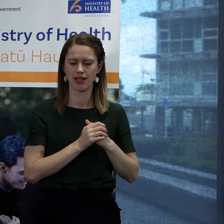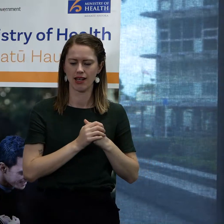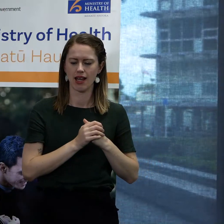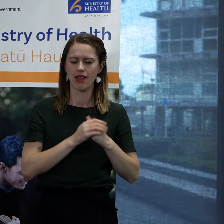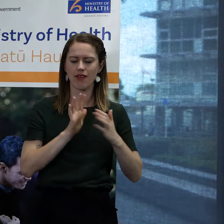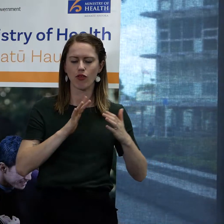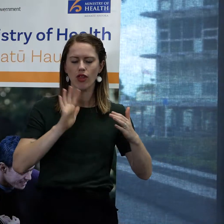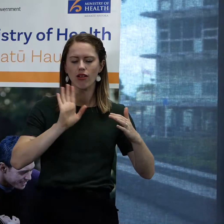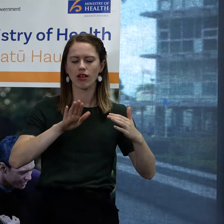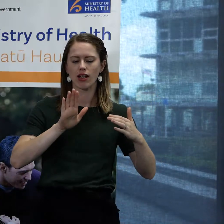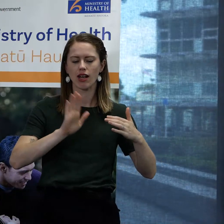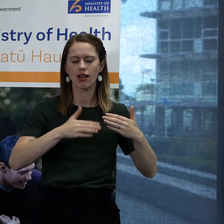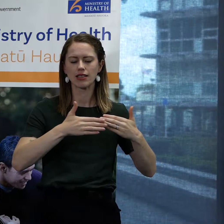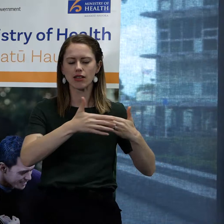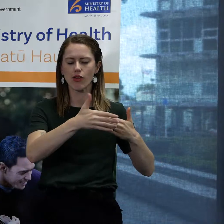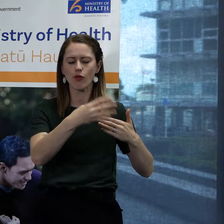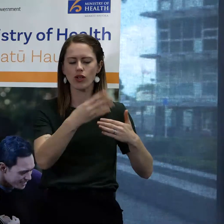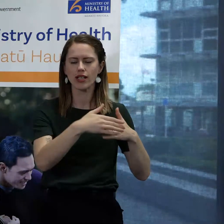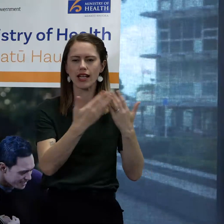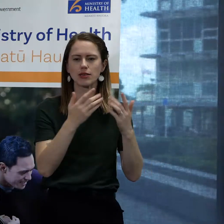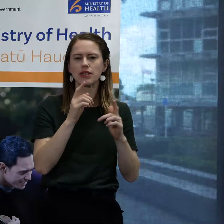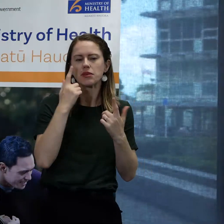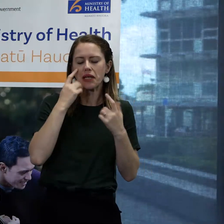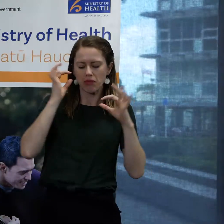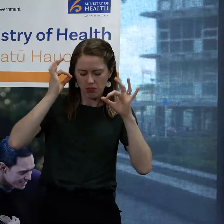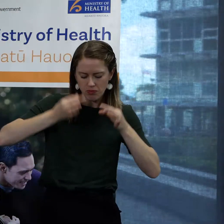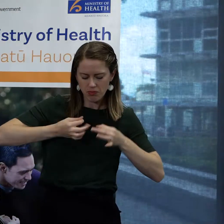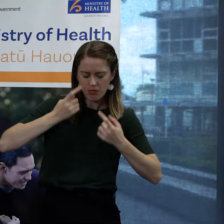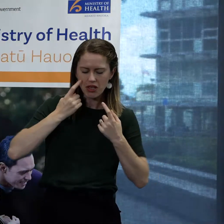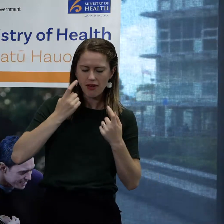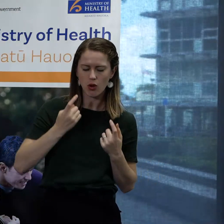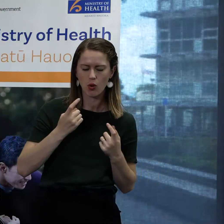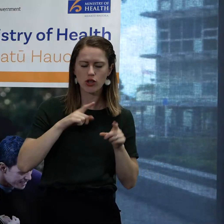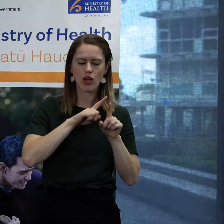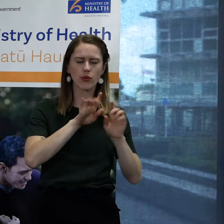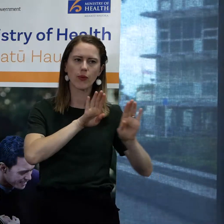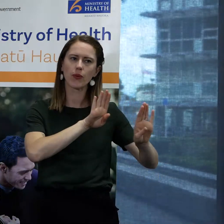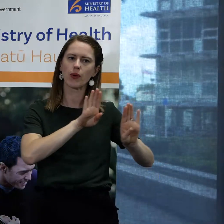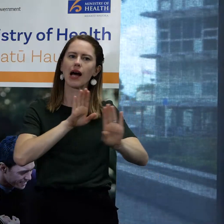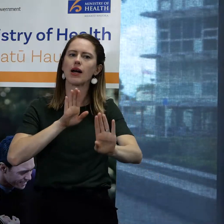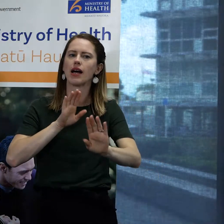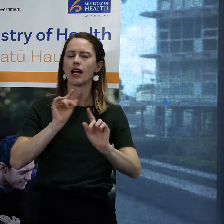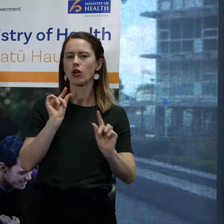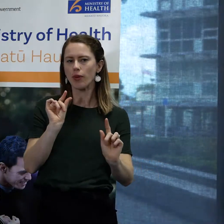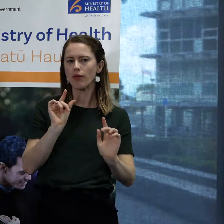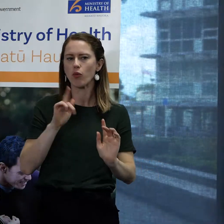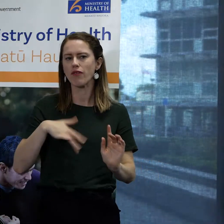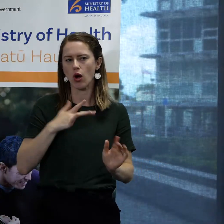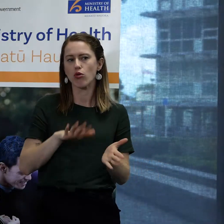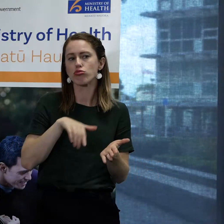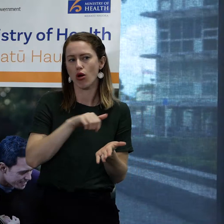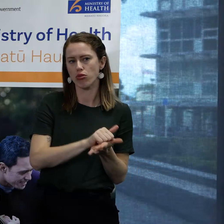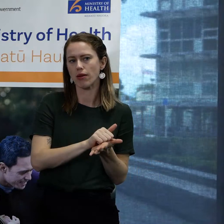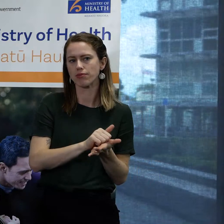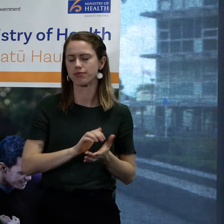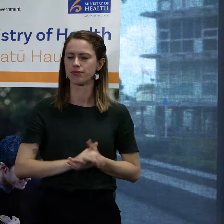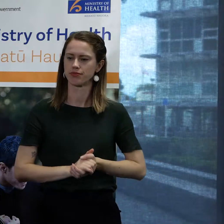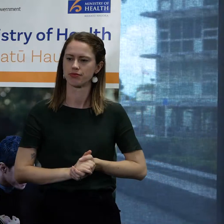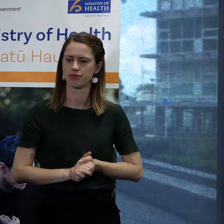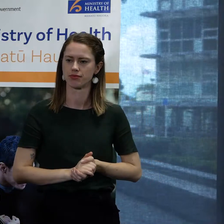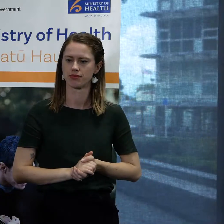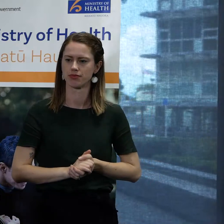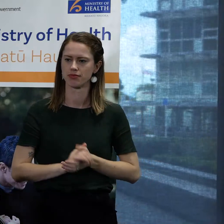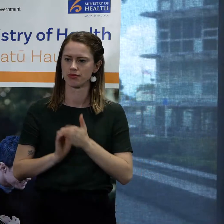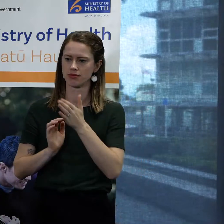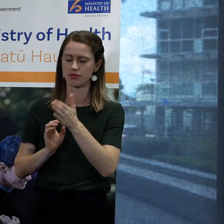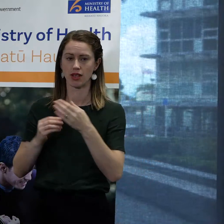to symptoms and also to limit their exposure to other people. So that's, we feel, is an appropriate and reasonable balance. Is the